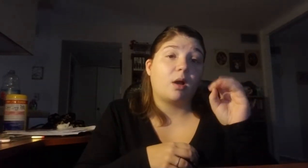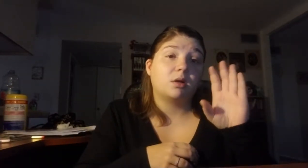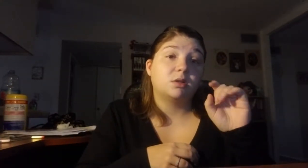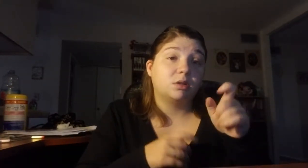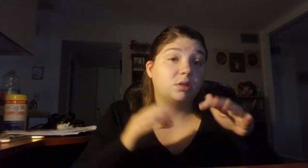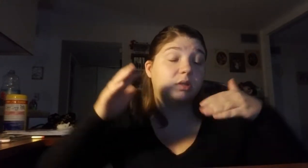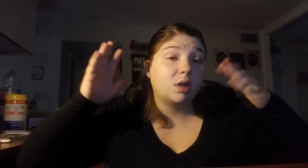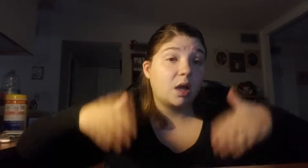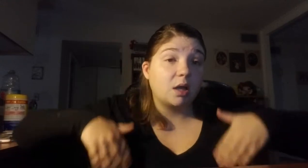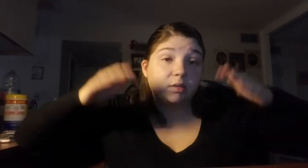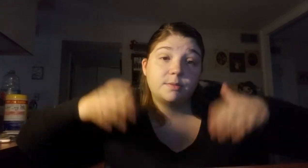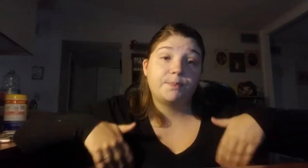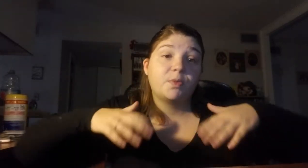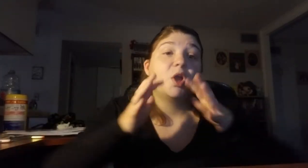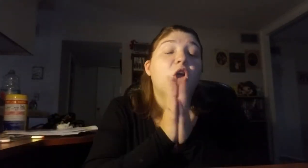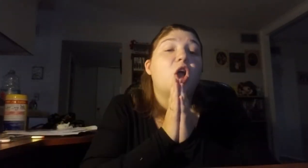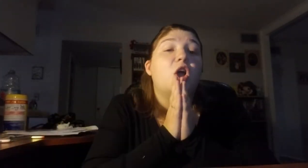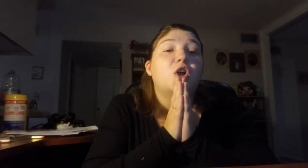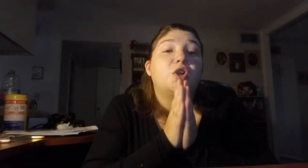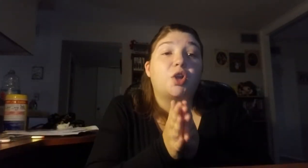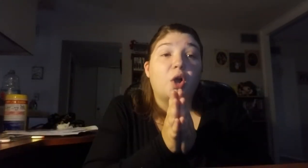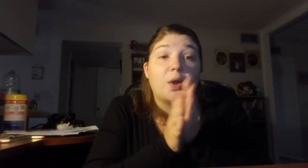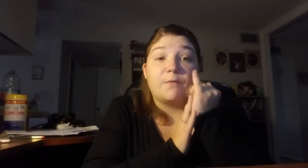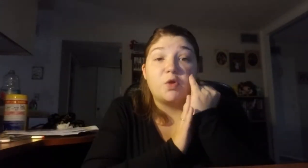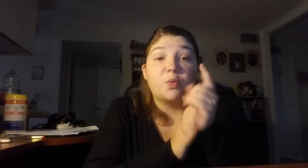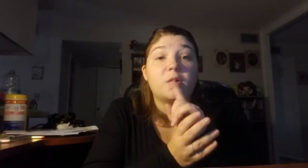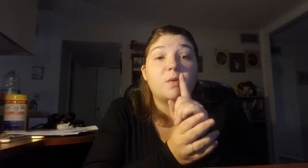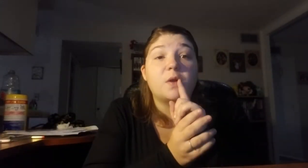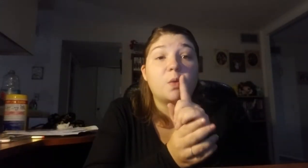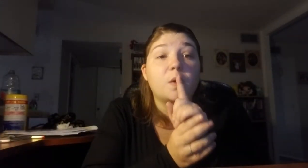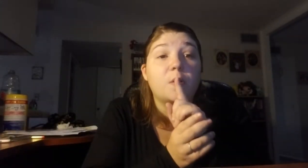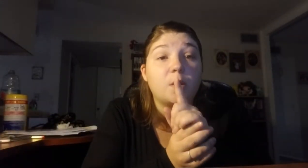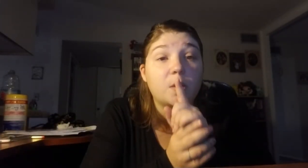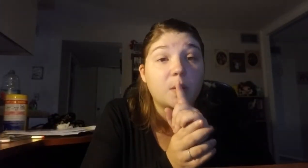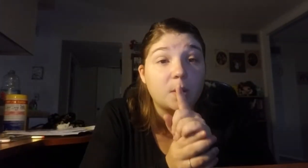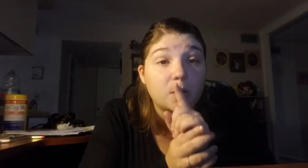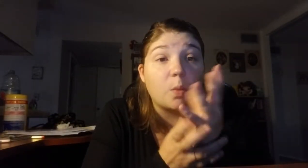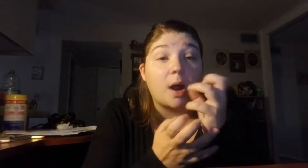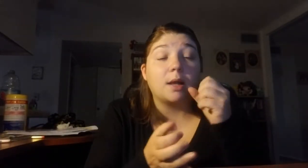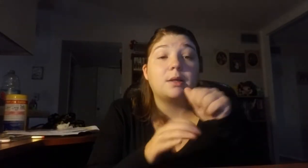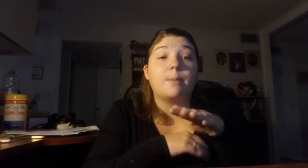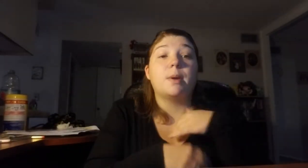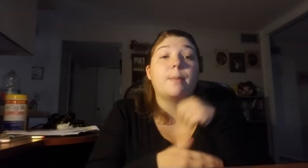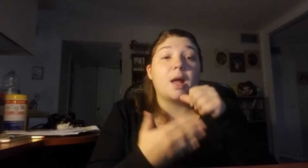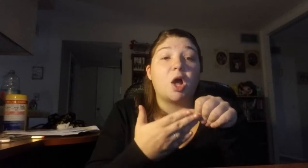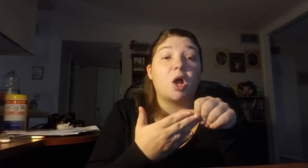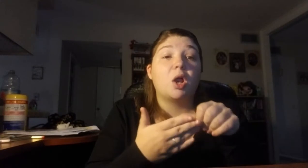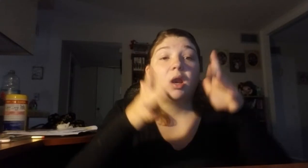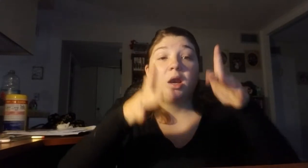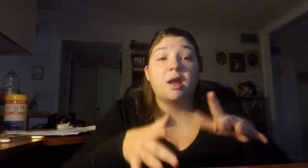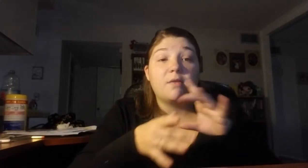box yet. So if you really want to send me a mail, leave a